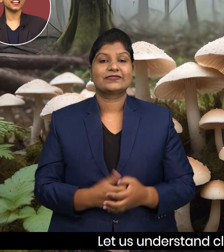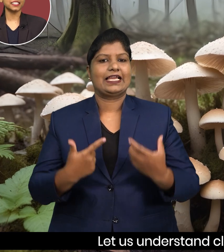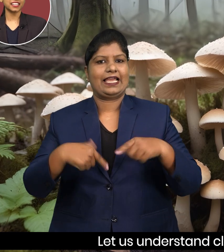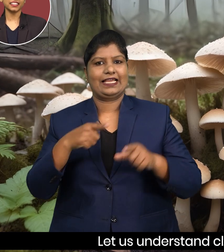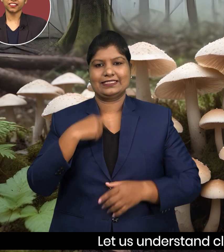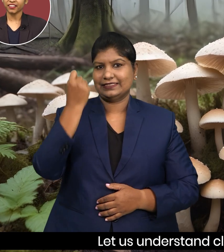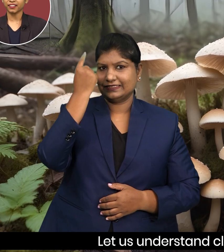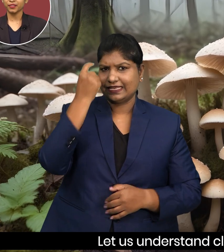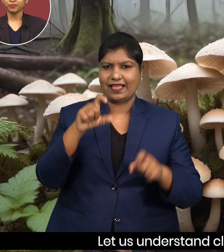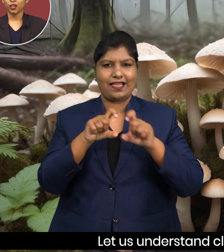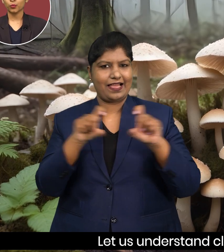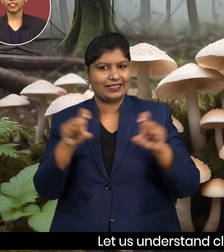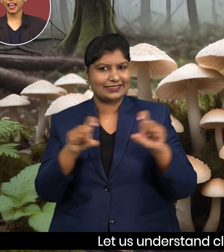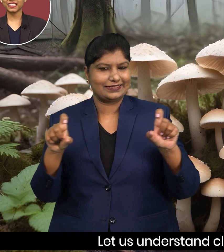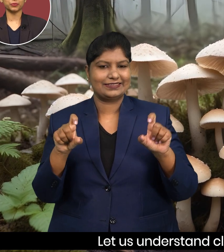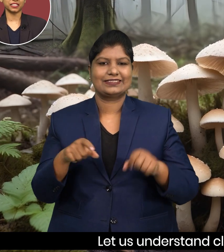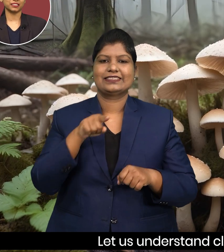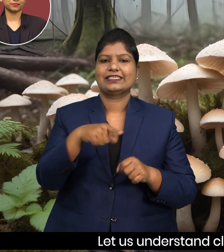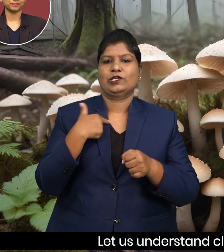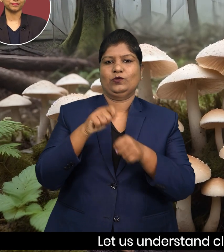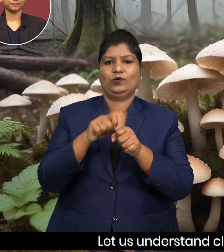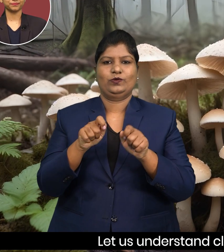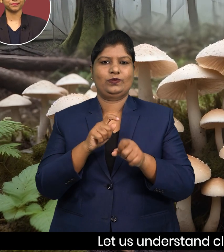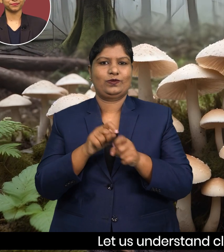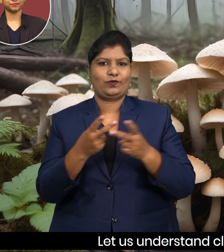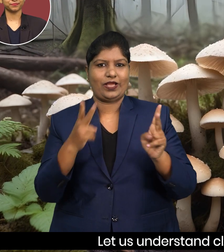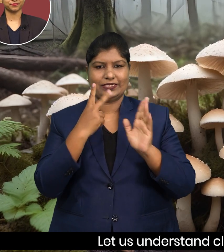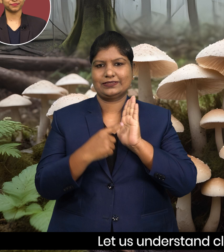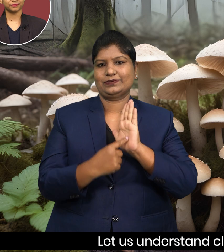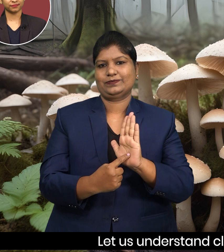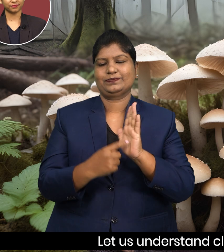Let us understand clearly with an activity.